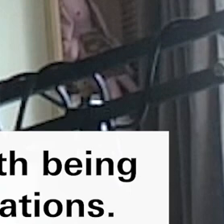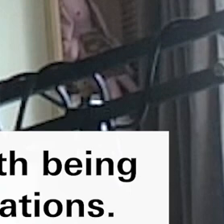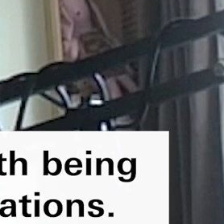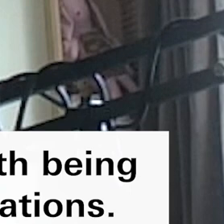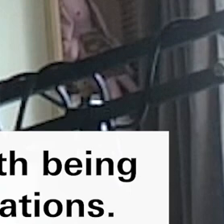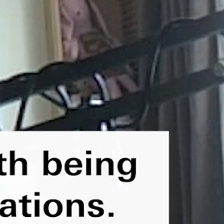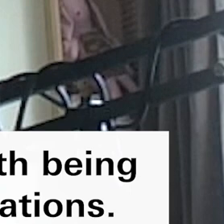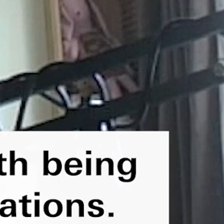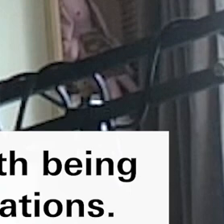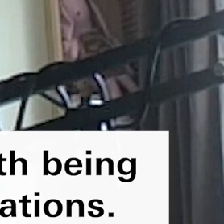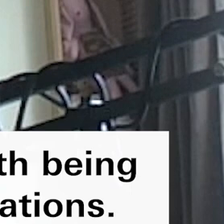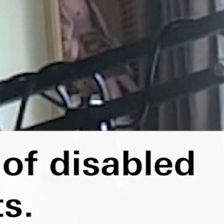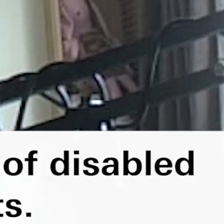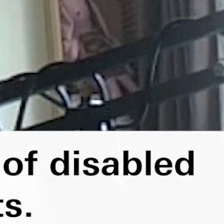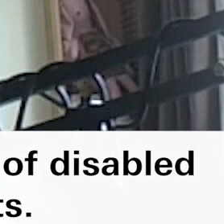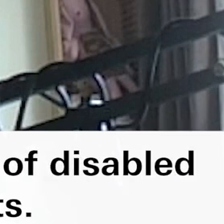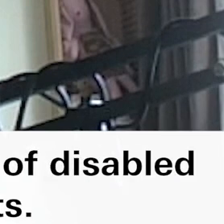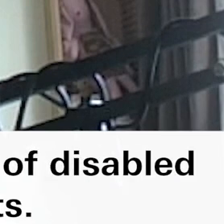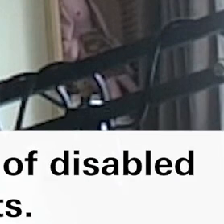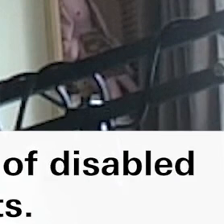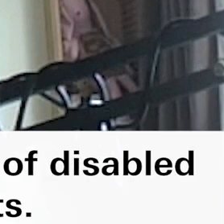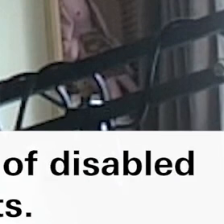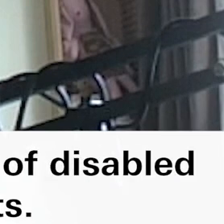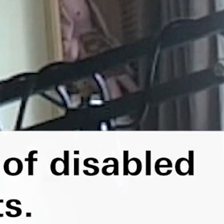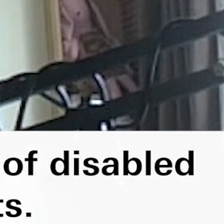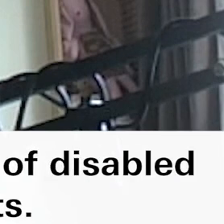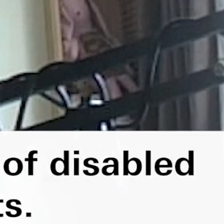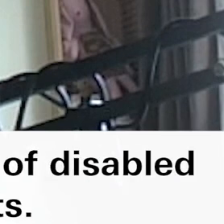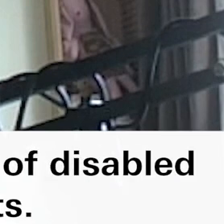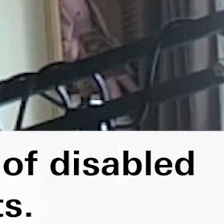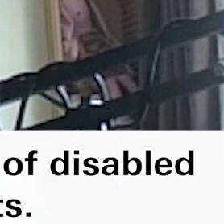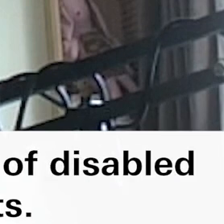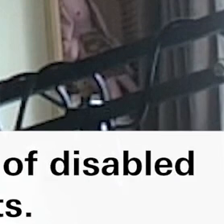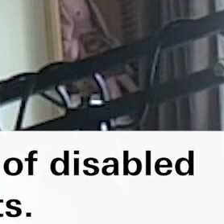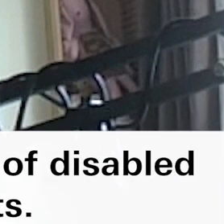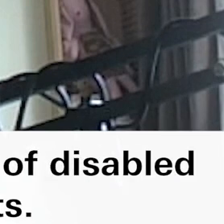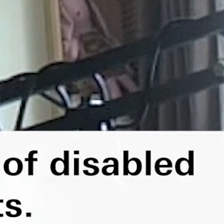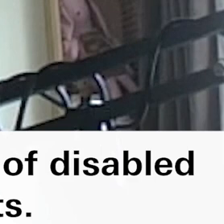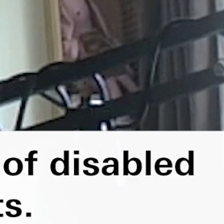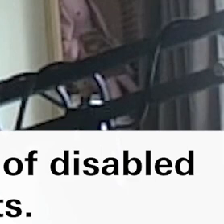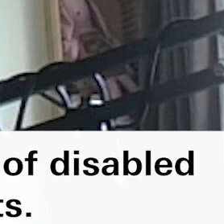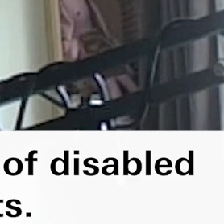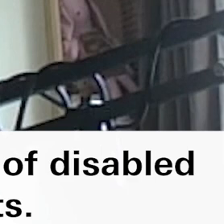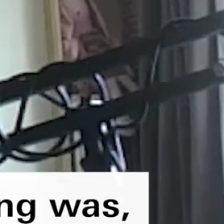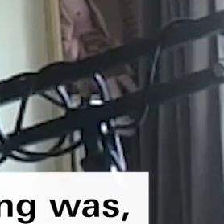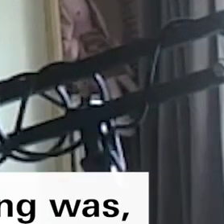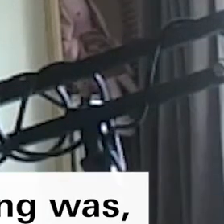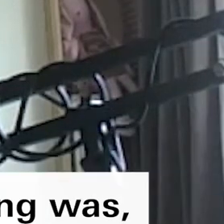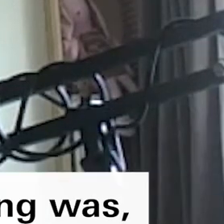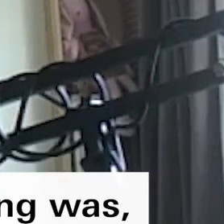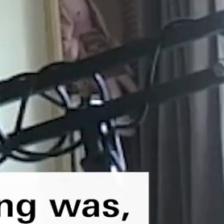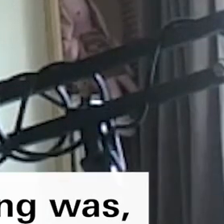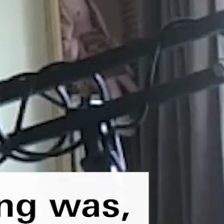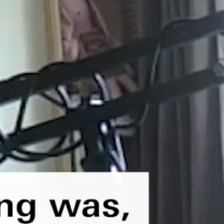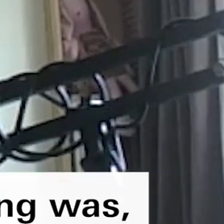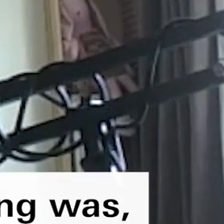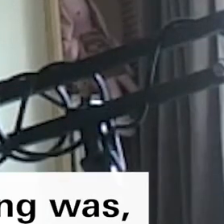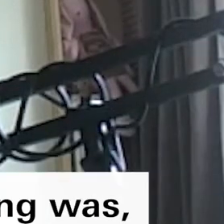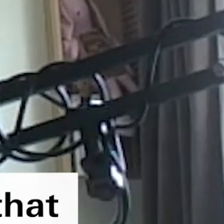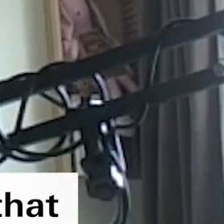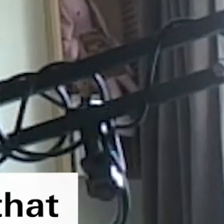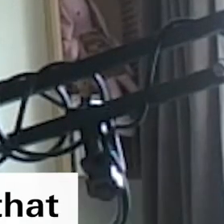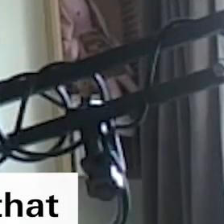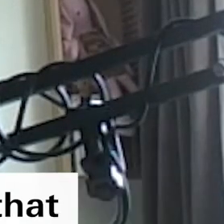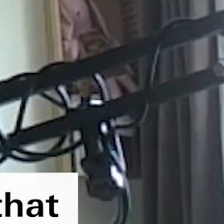being traditional disability organizations that do not represent the voices of disabled people or their interests. So what I thought